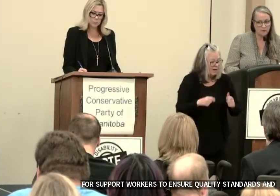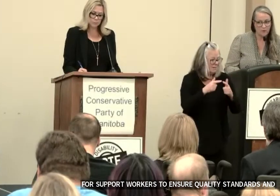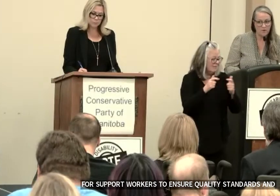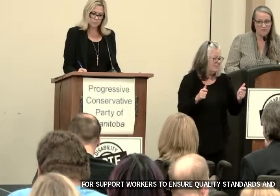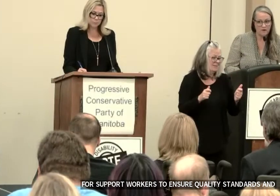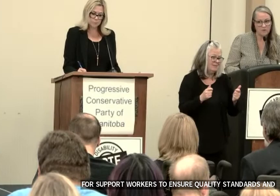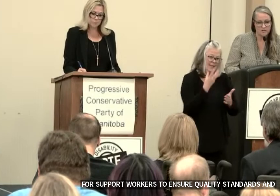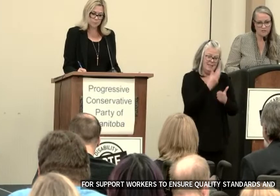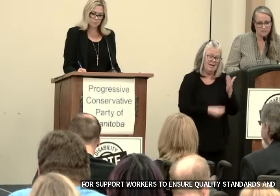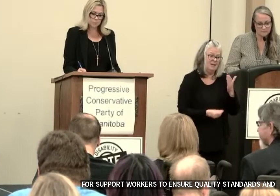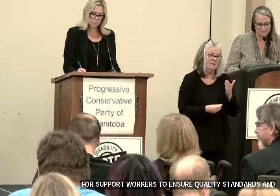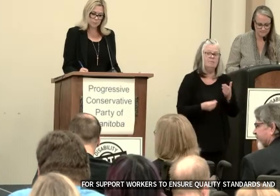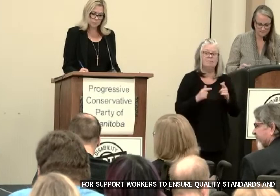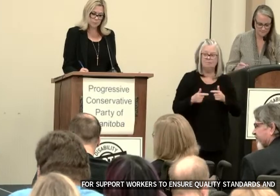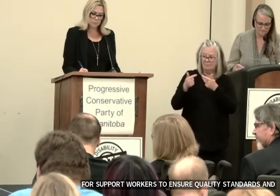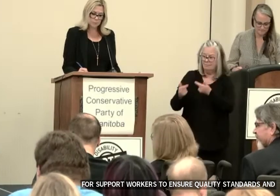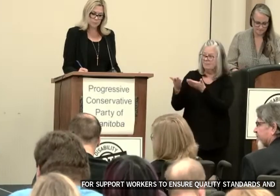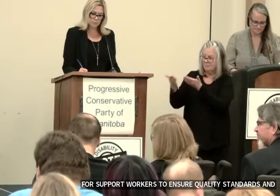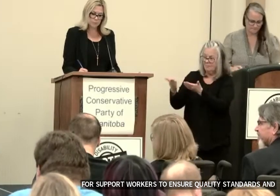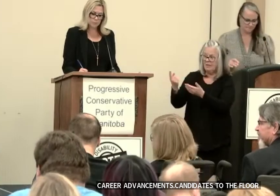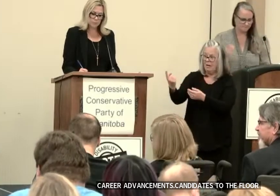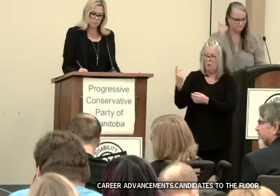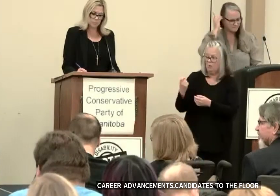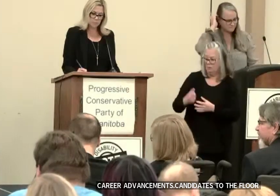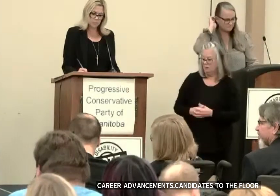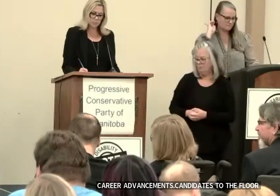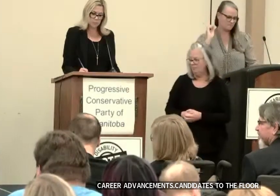to the floor for our question.